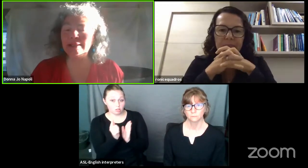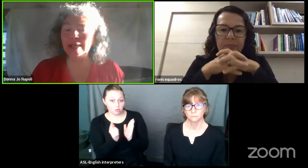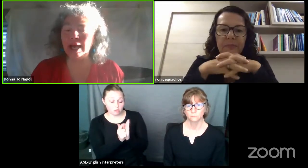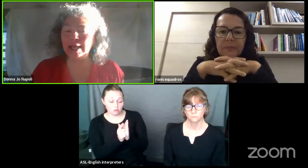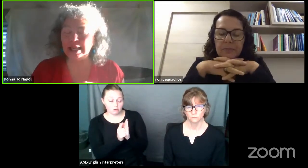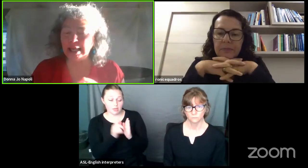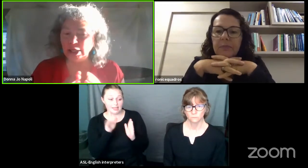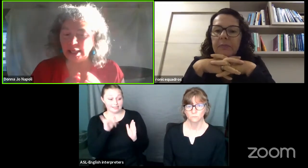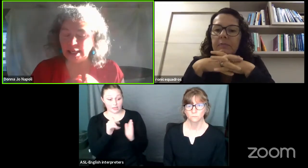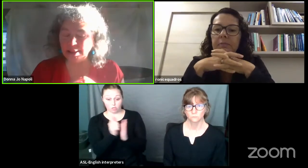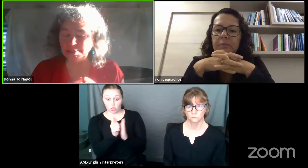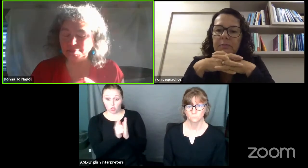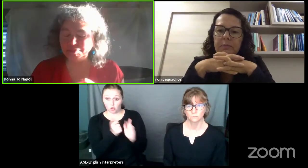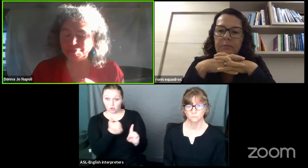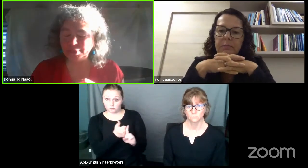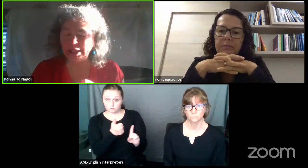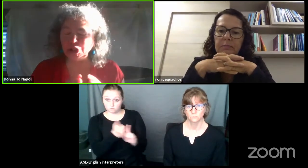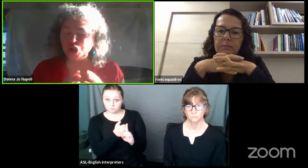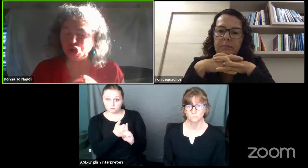explaining